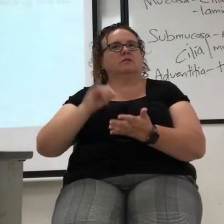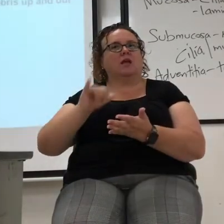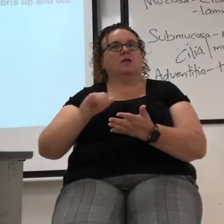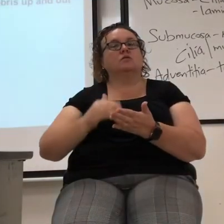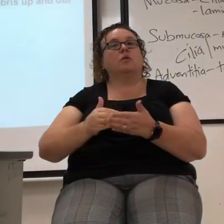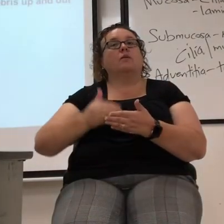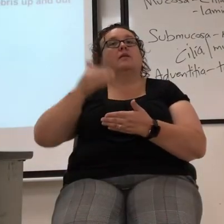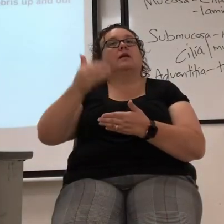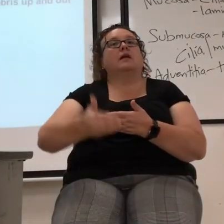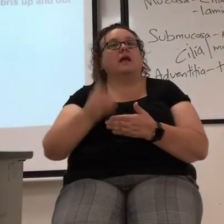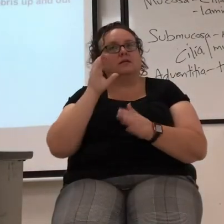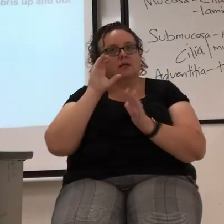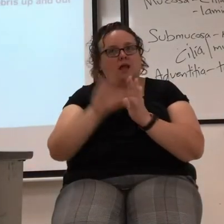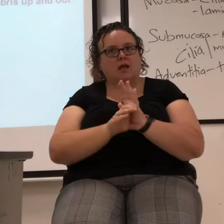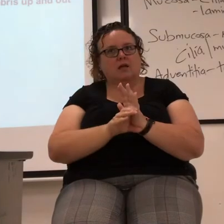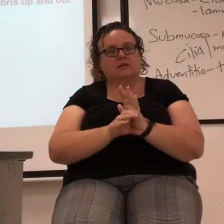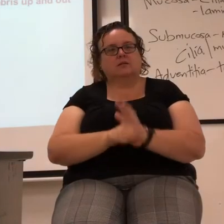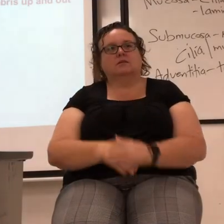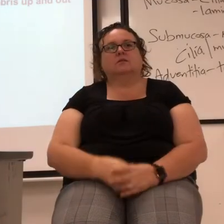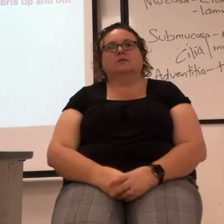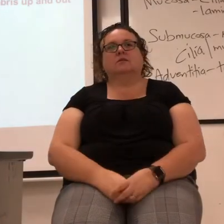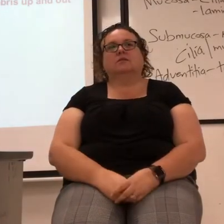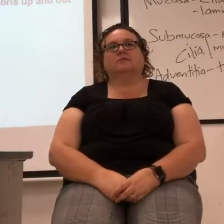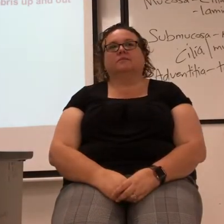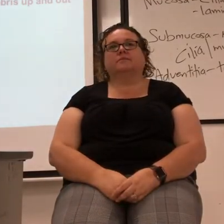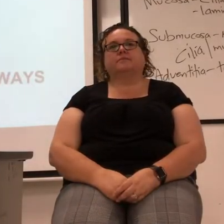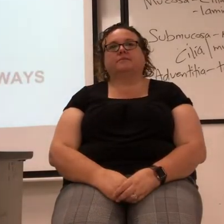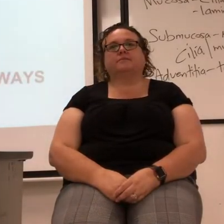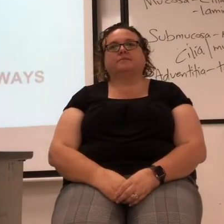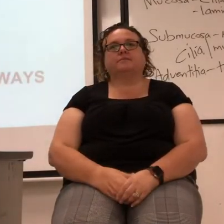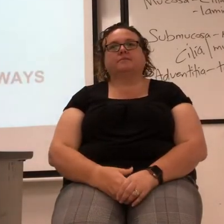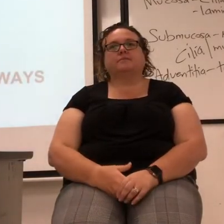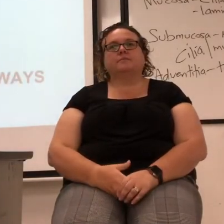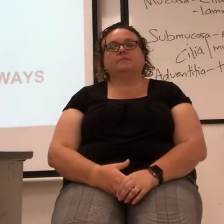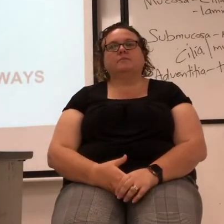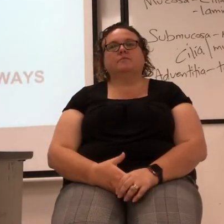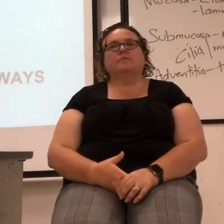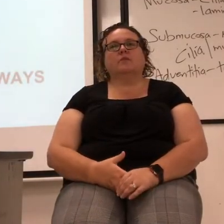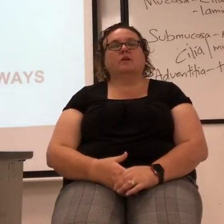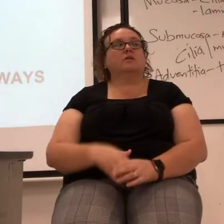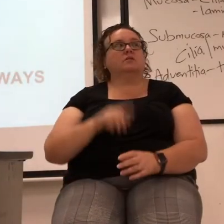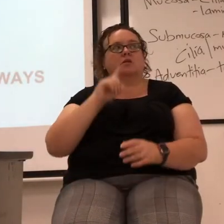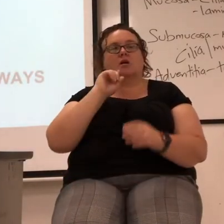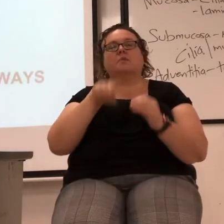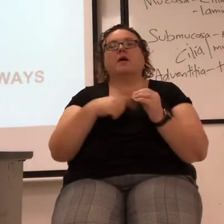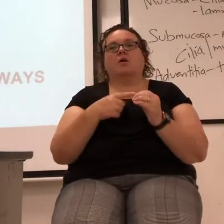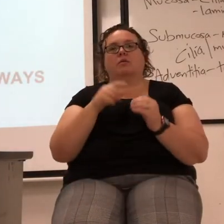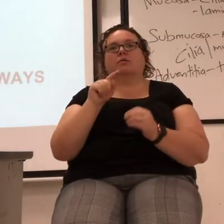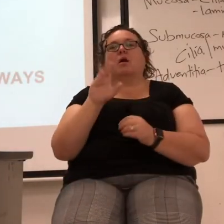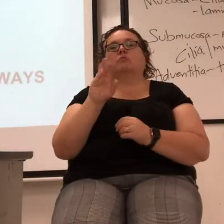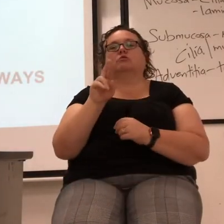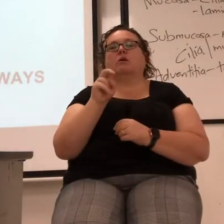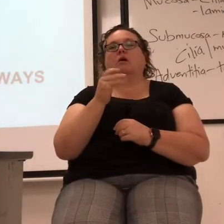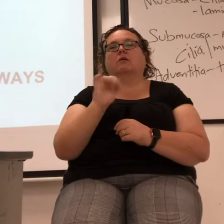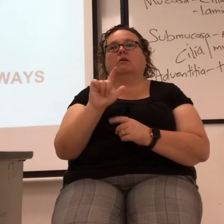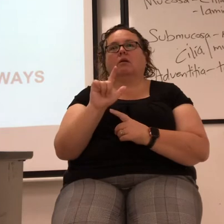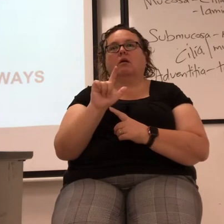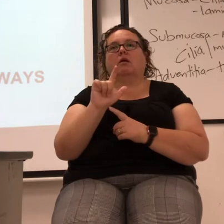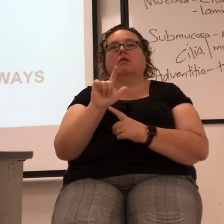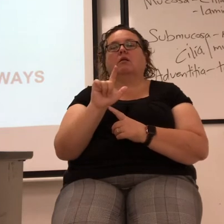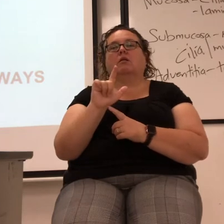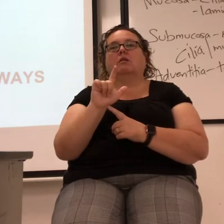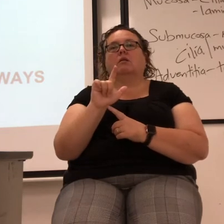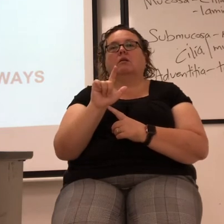next slide after the mucus escalator and talk about the bronchial tree. I want you to know how the